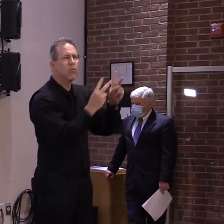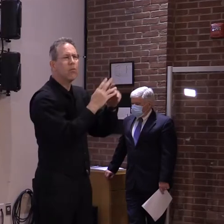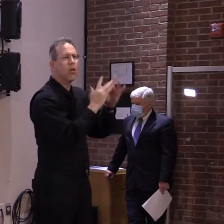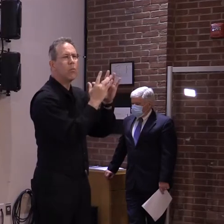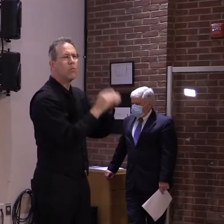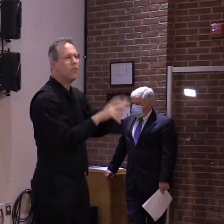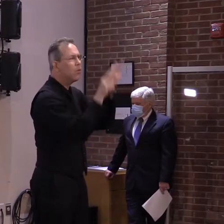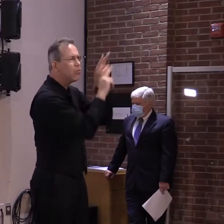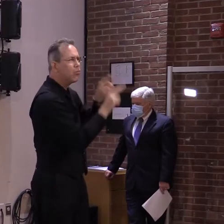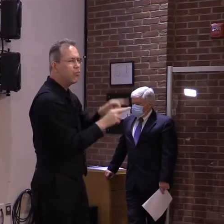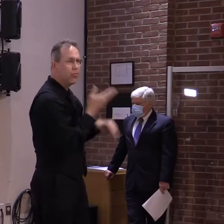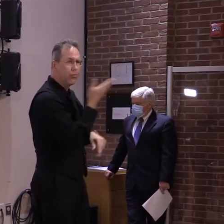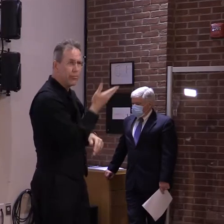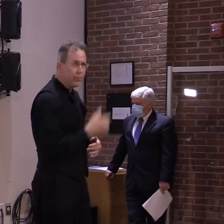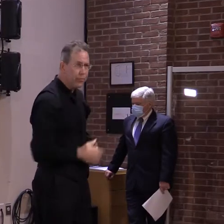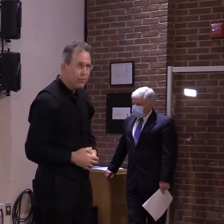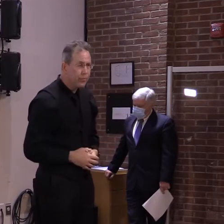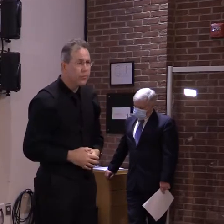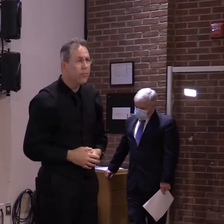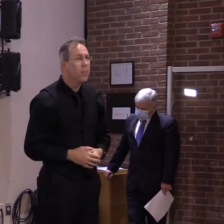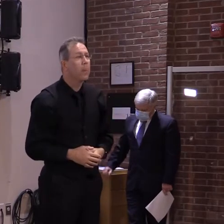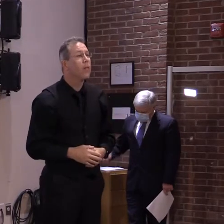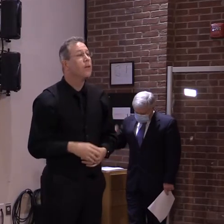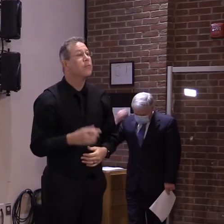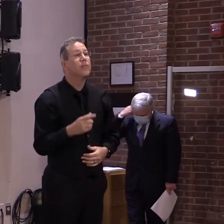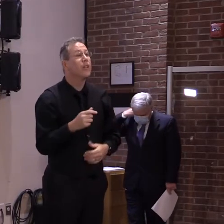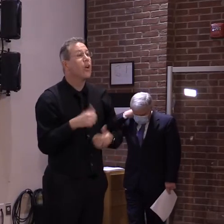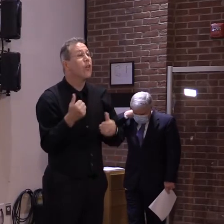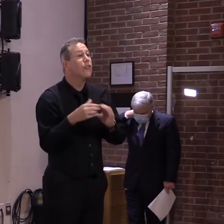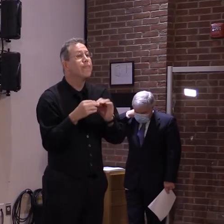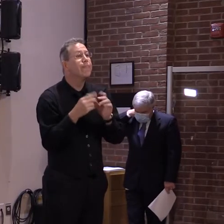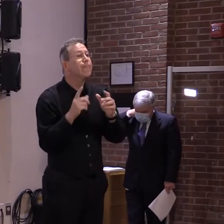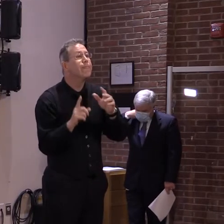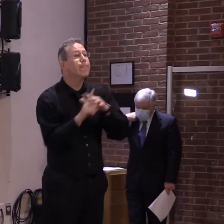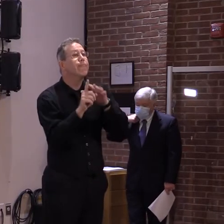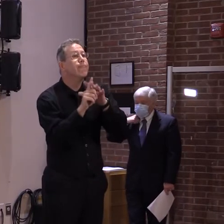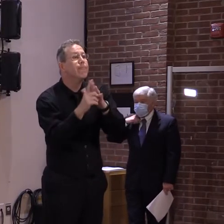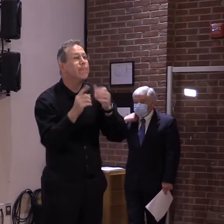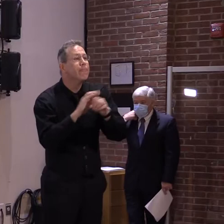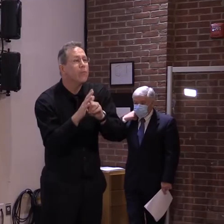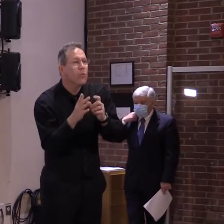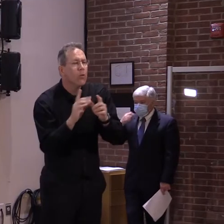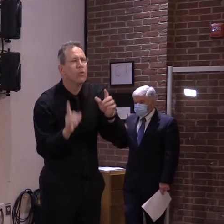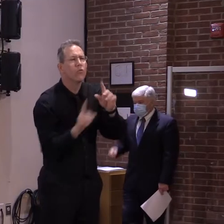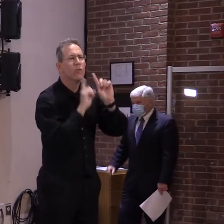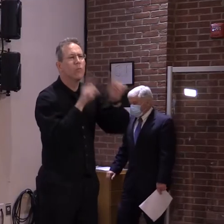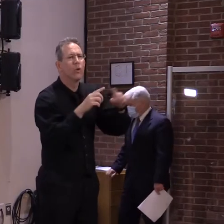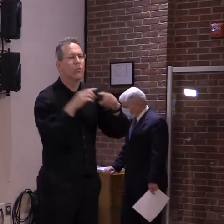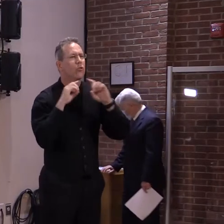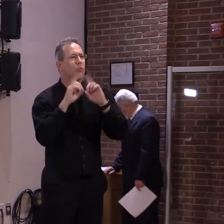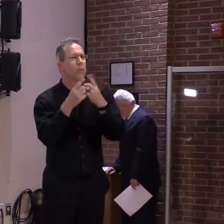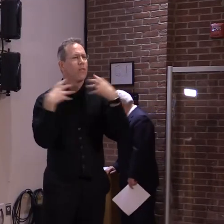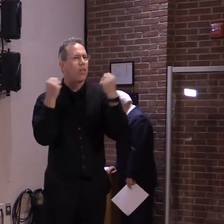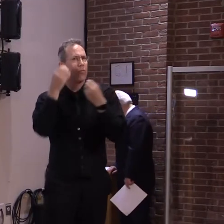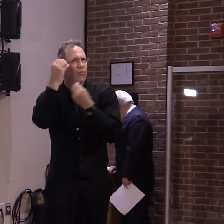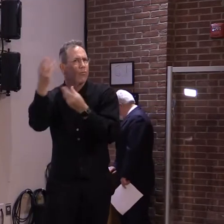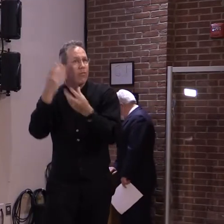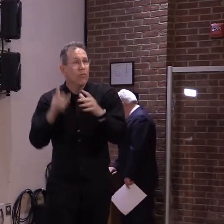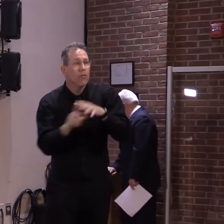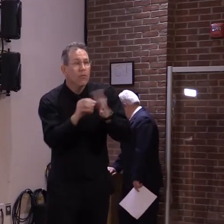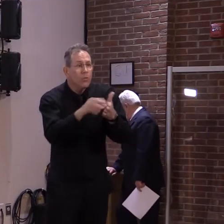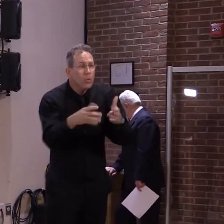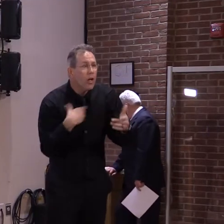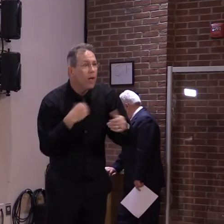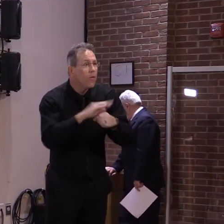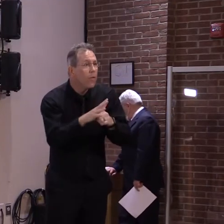followed by a direct call and support from the health department. We are still working out the details for the summer and the fall, but we are ready to move